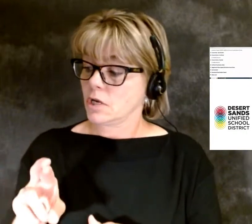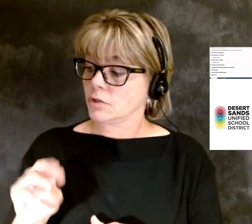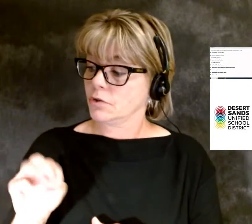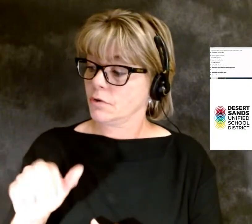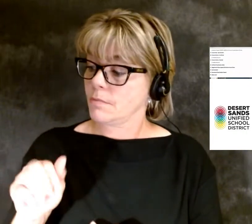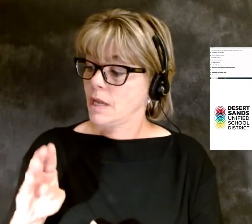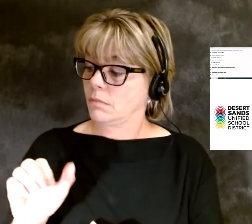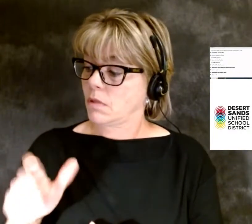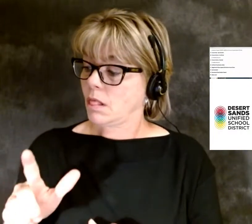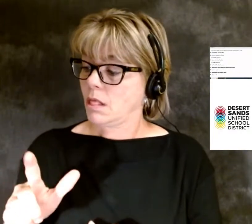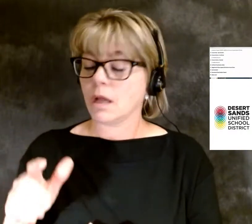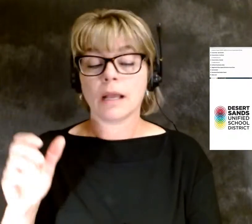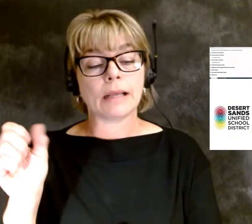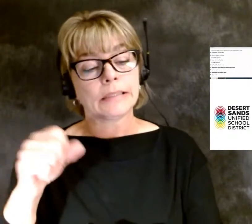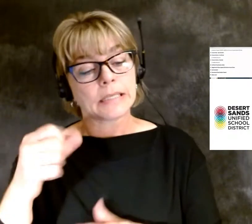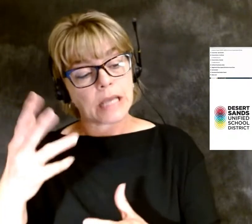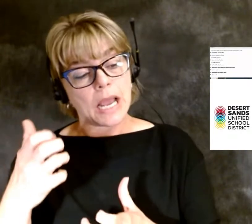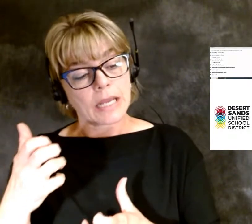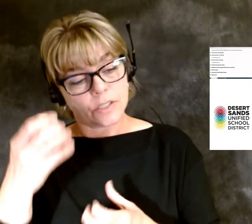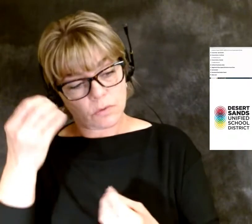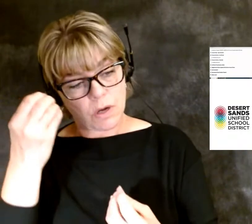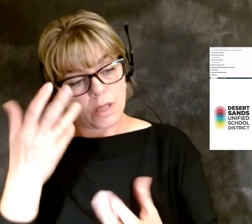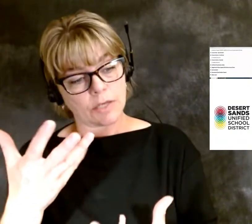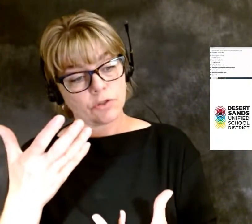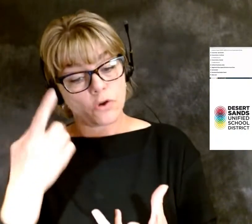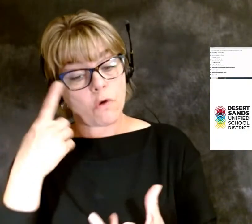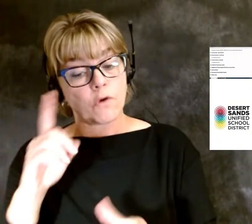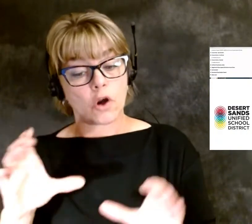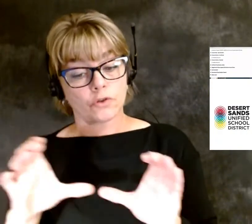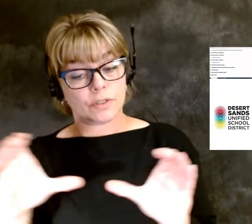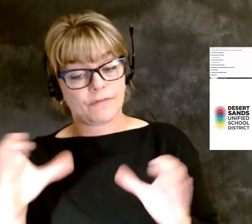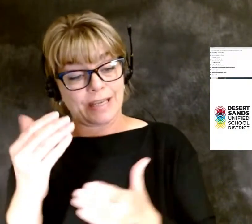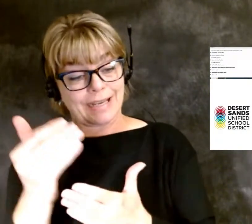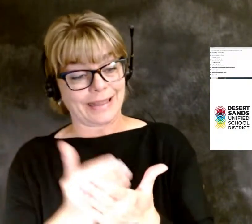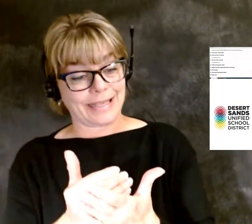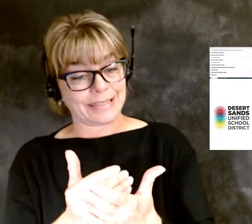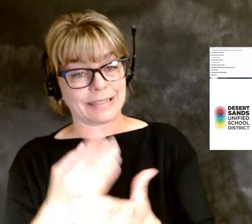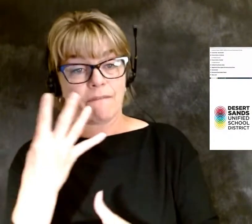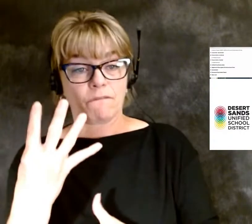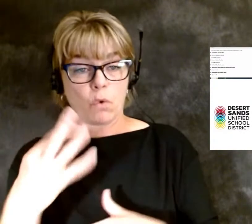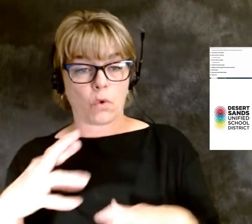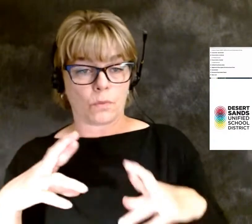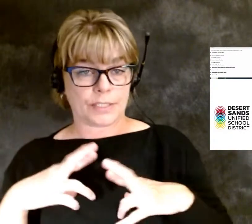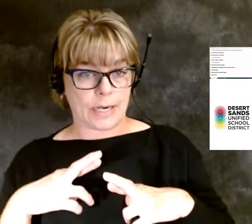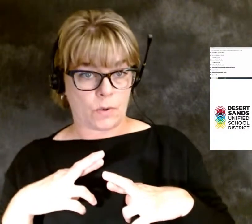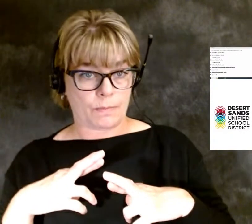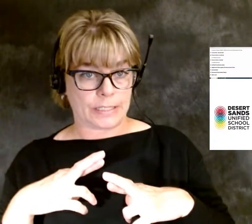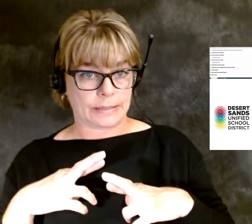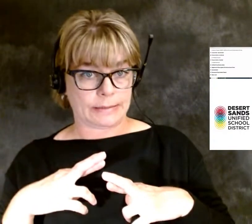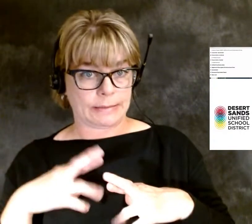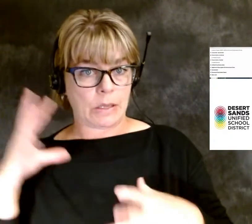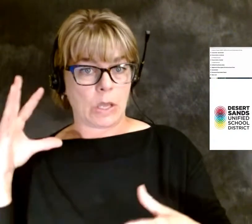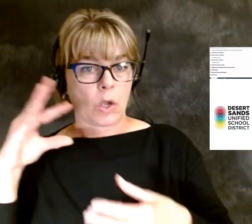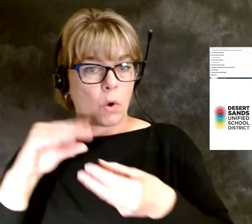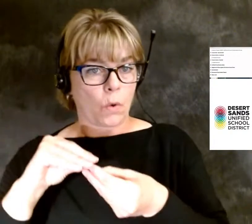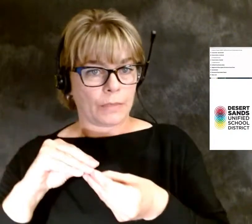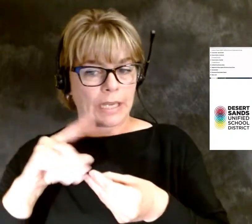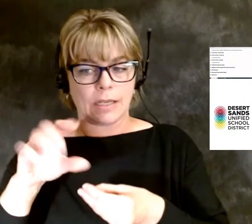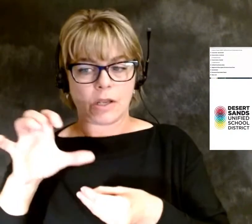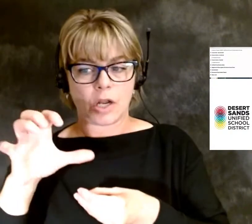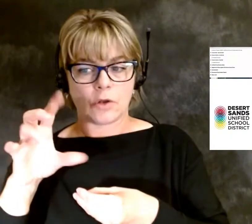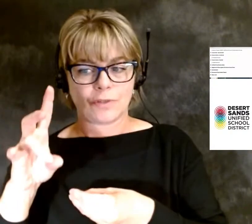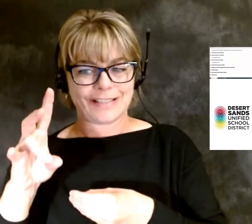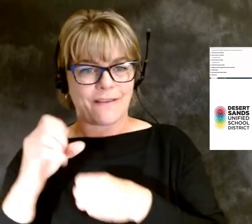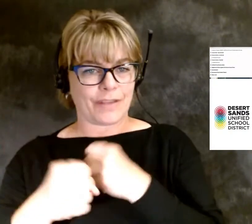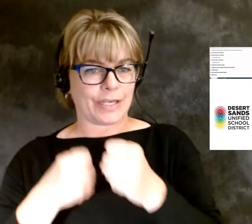want to call out that on our certificated list this evening, there are 4 retirements culminating in 107